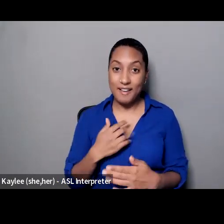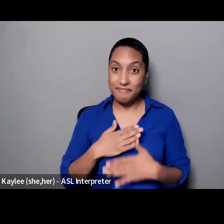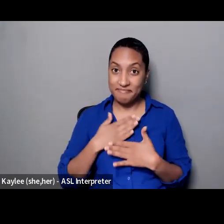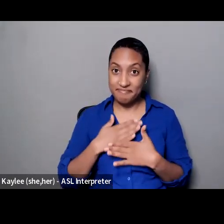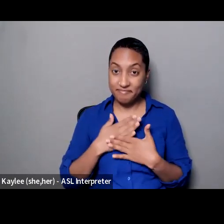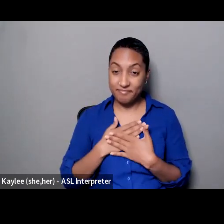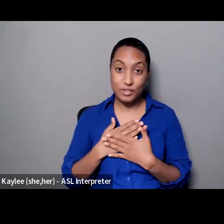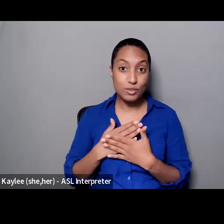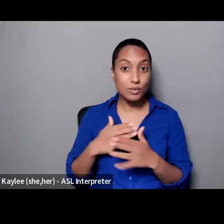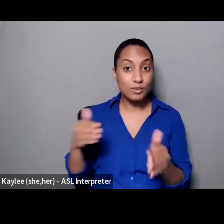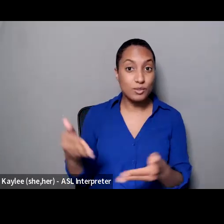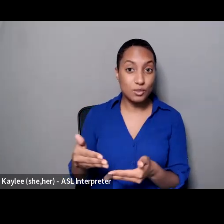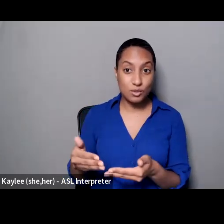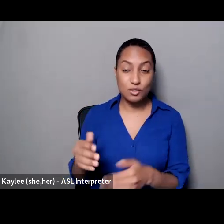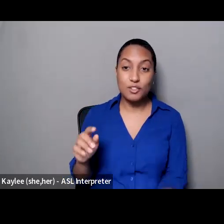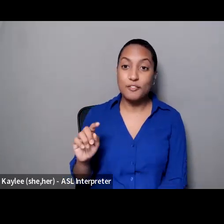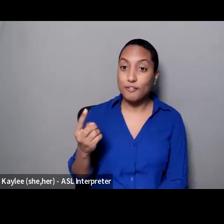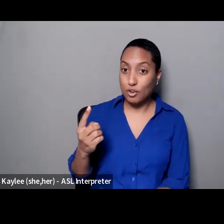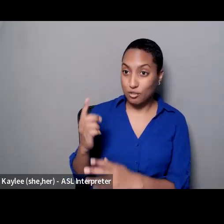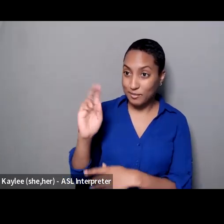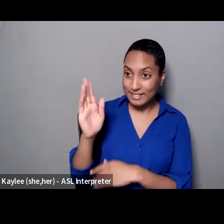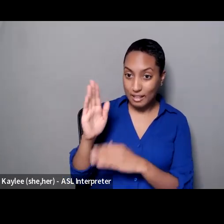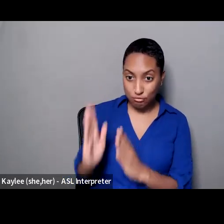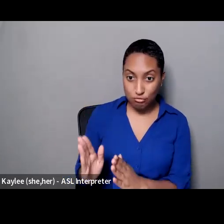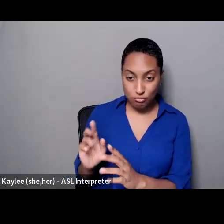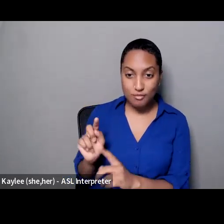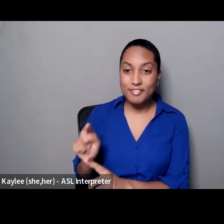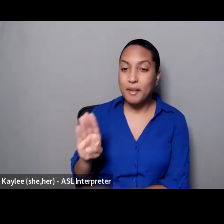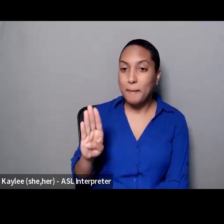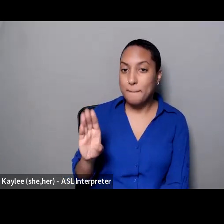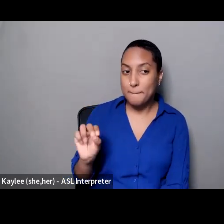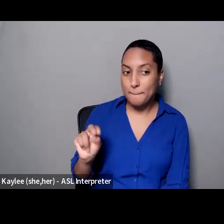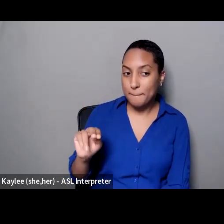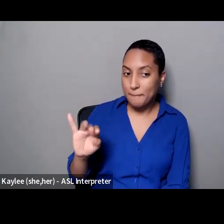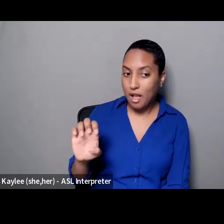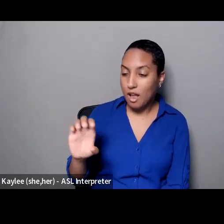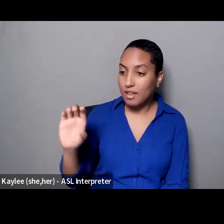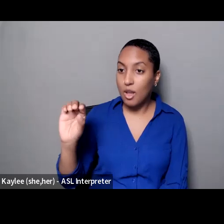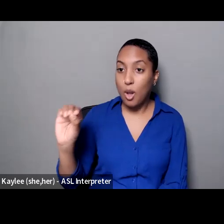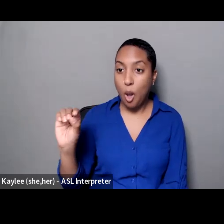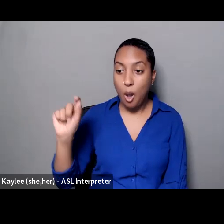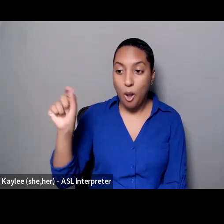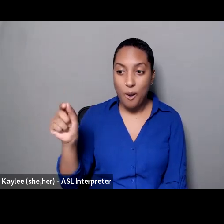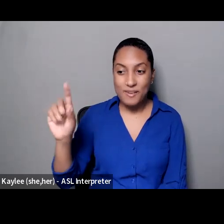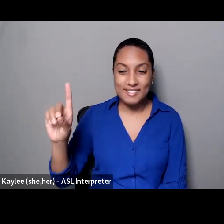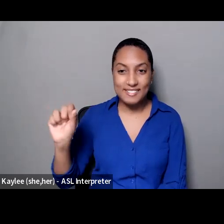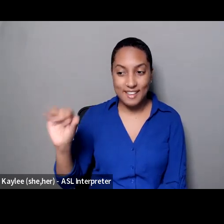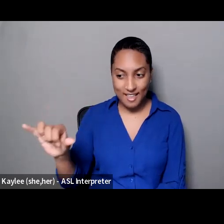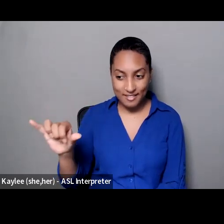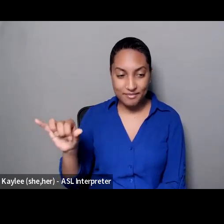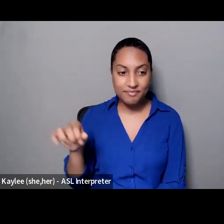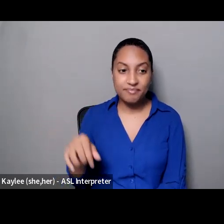presenter, Dr. Bonnie O'Day, who's the former director of several Centers for Independent